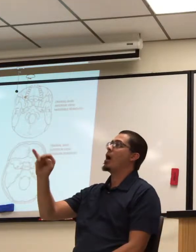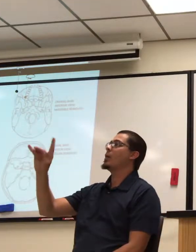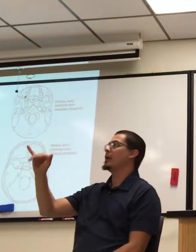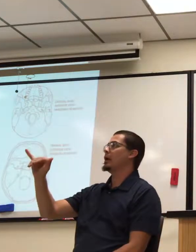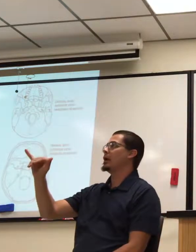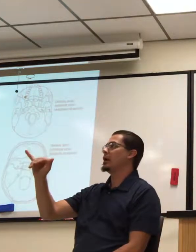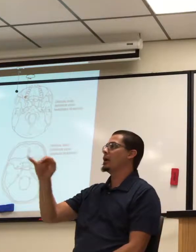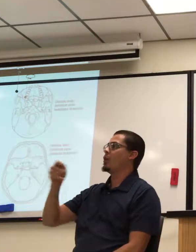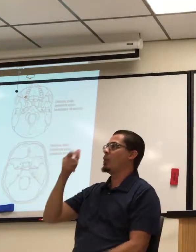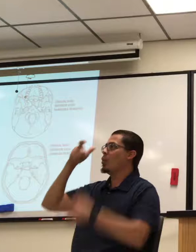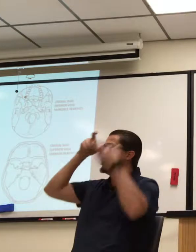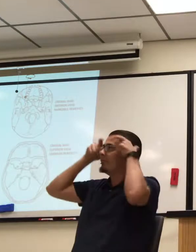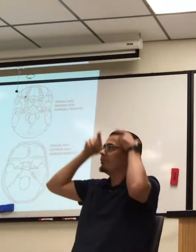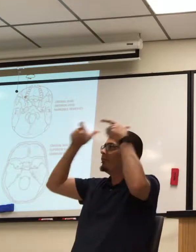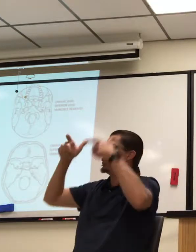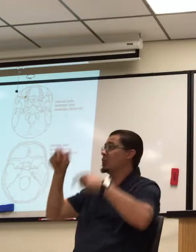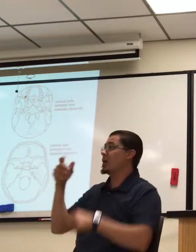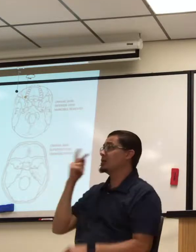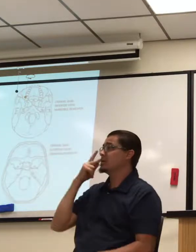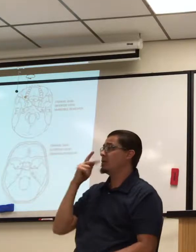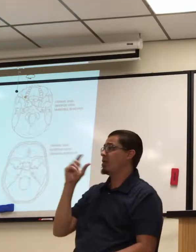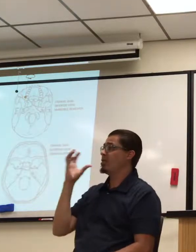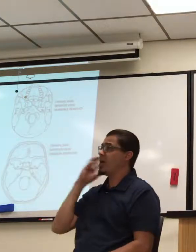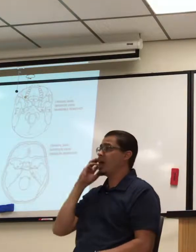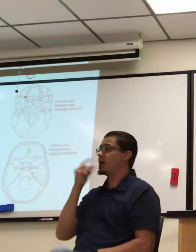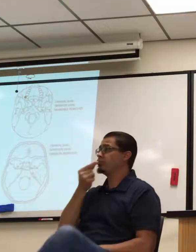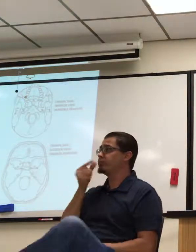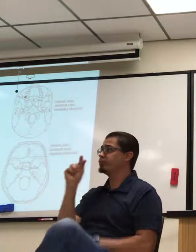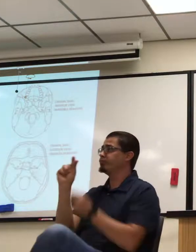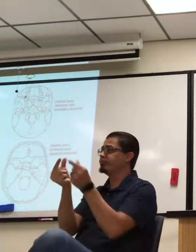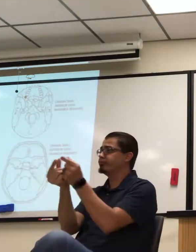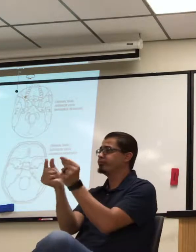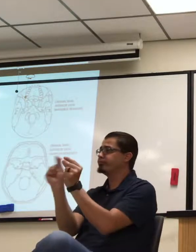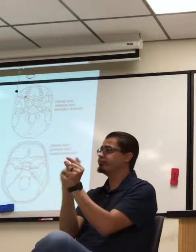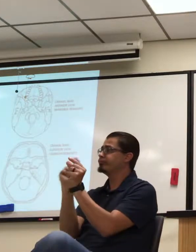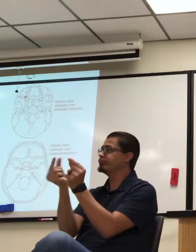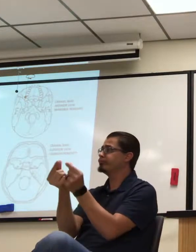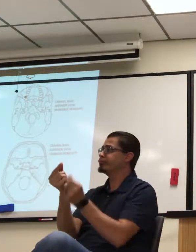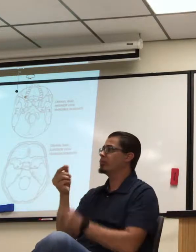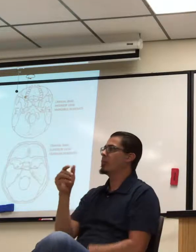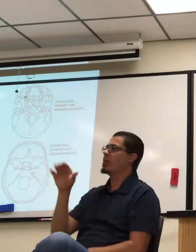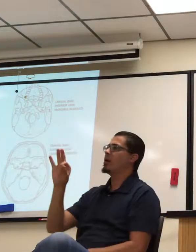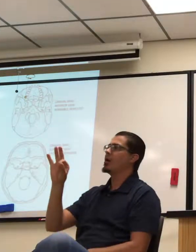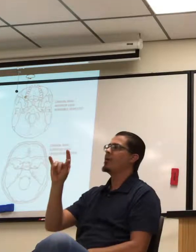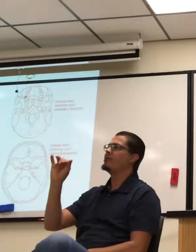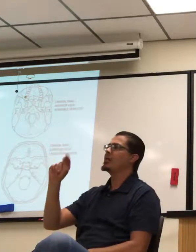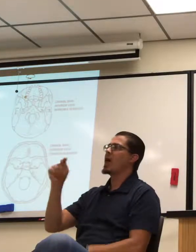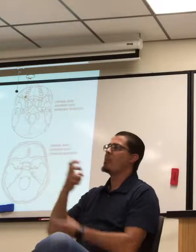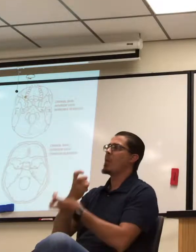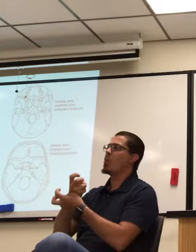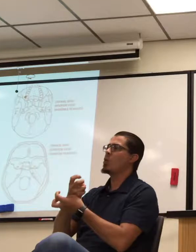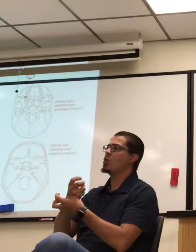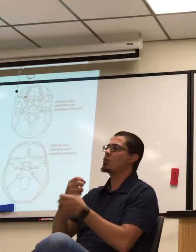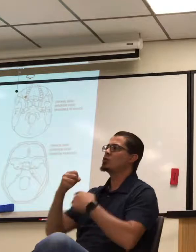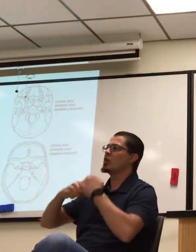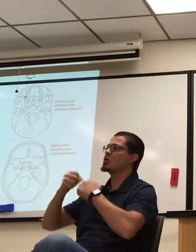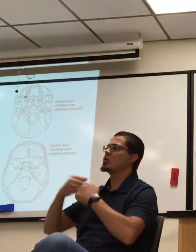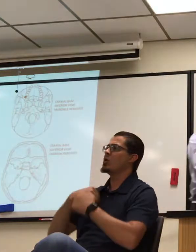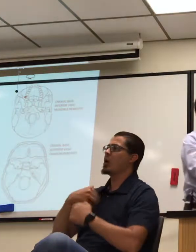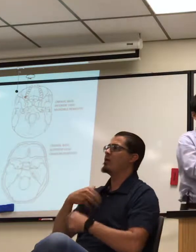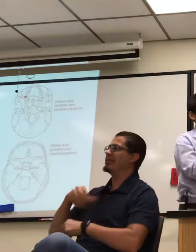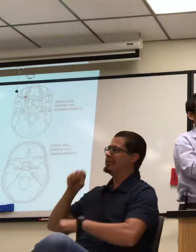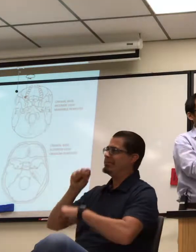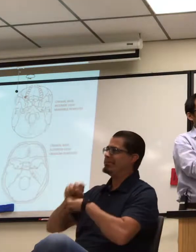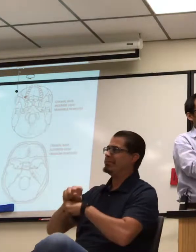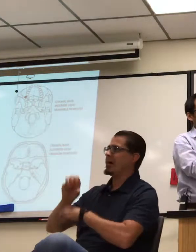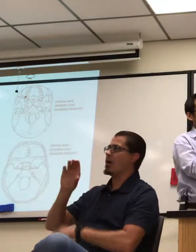the thickness of the flat bone. Okay. Remember, the structure of your flat bones is you have compact